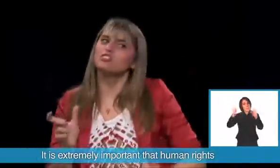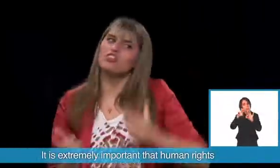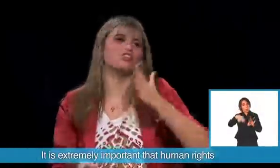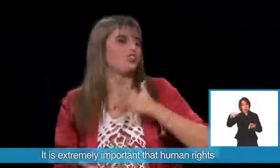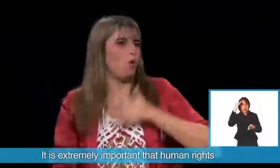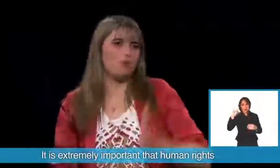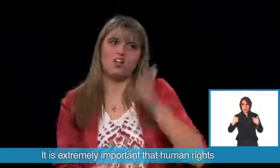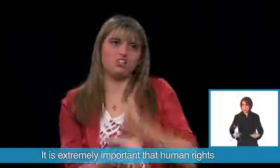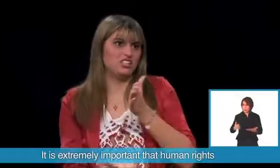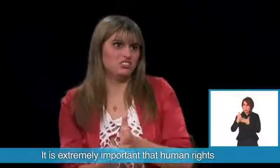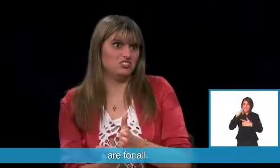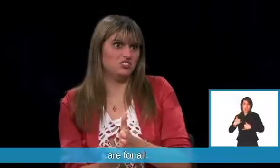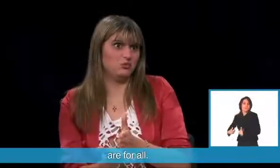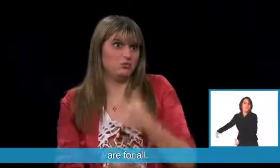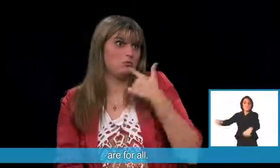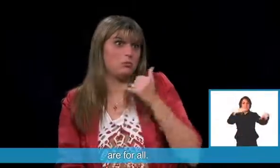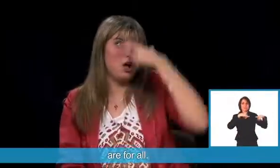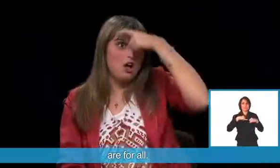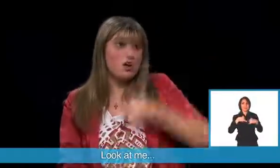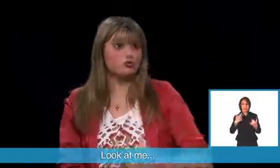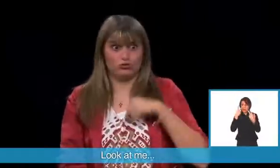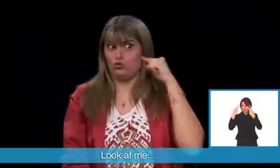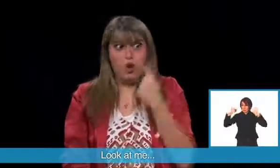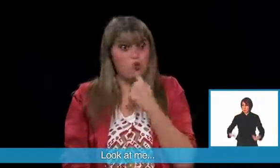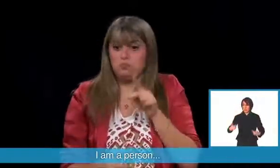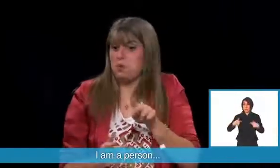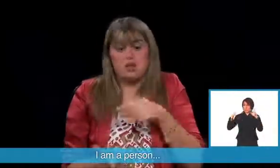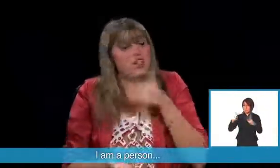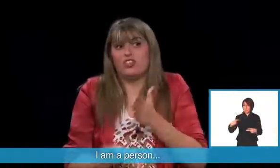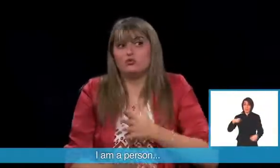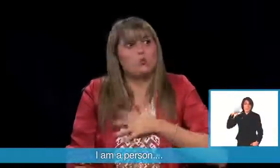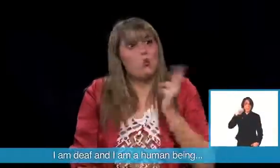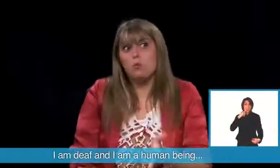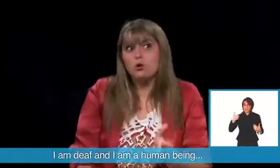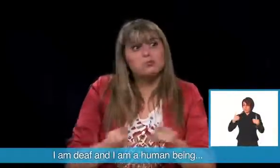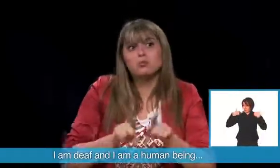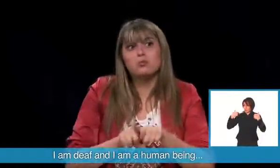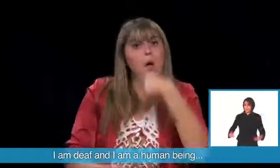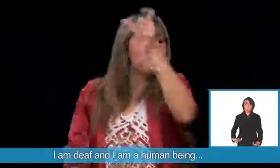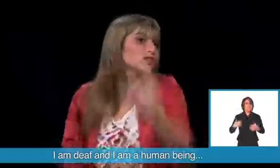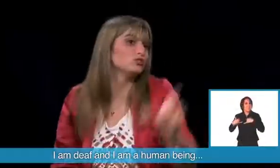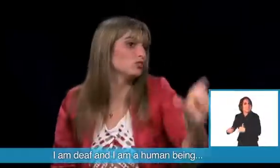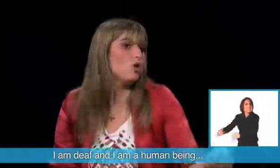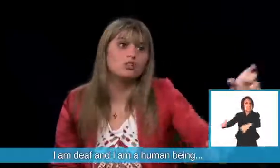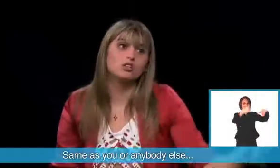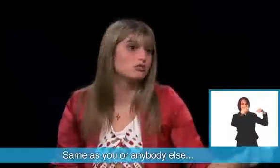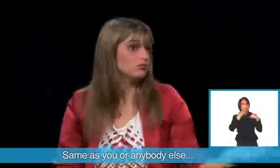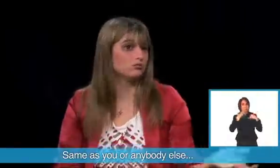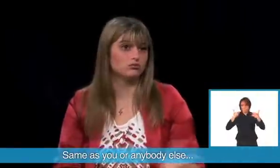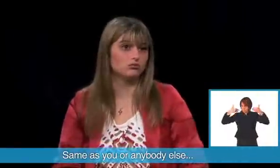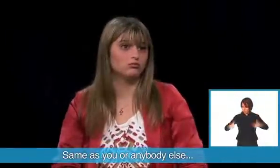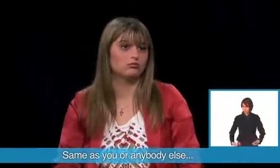extremely important that human rights are for all. Look at me. I am a person. I am deaf, and I am a human being, same as you